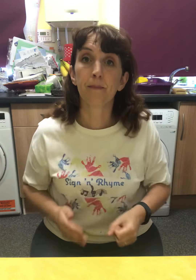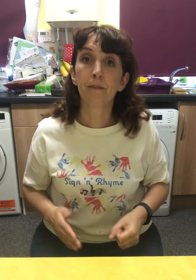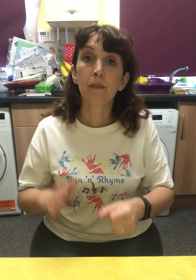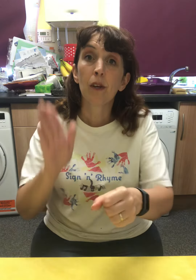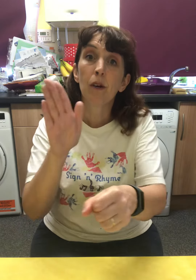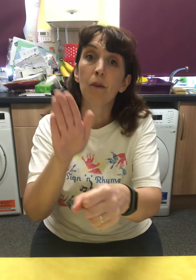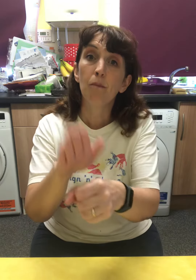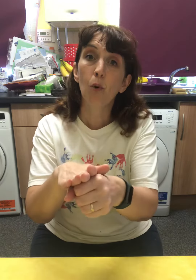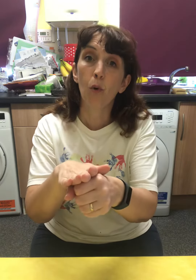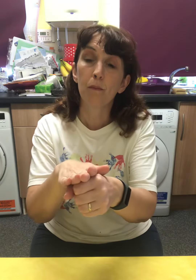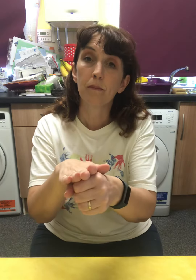MORE.